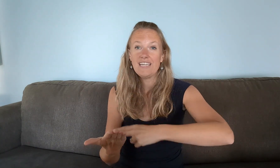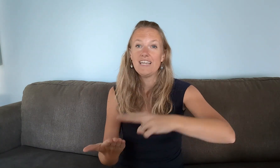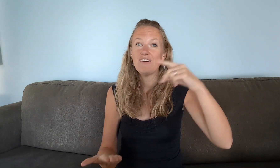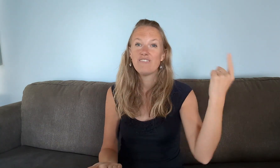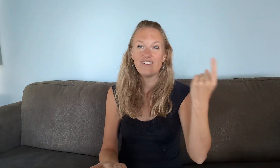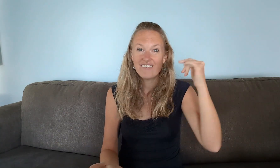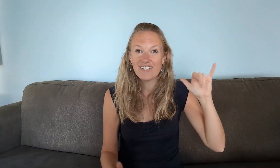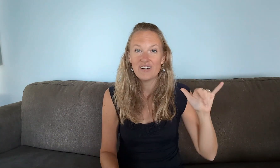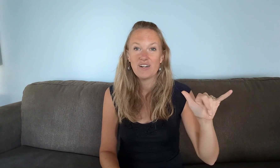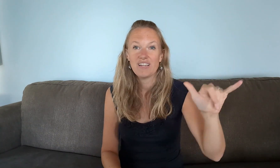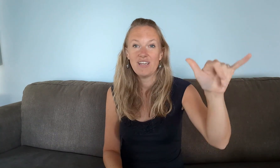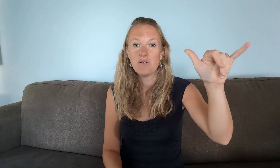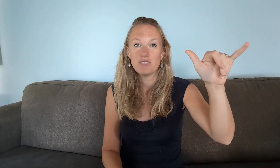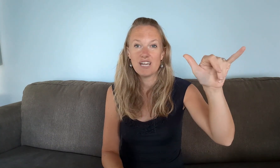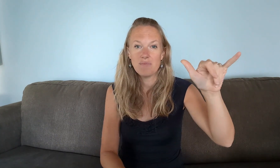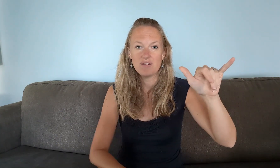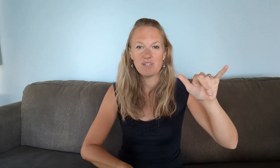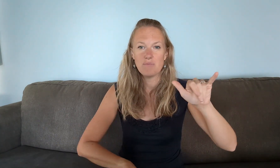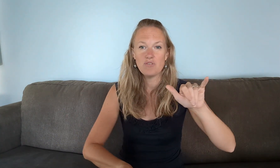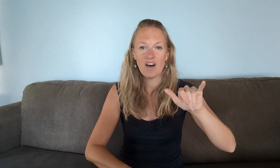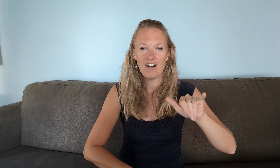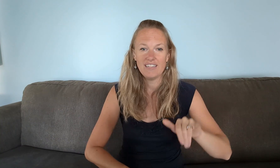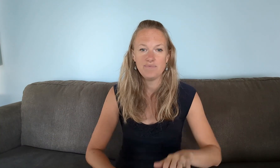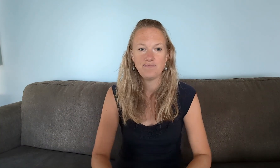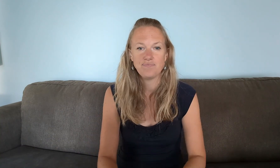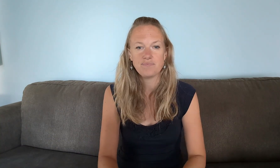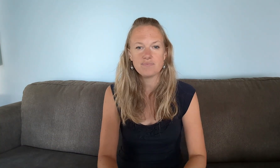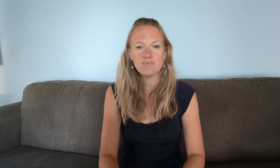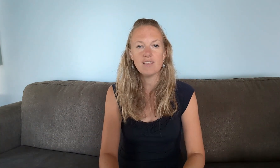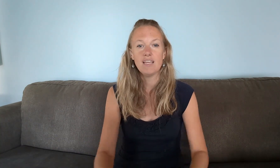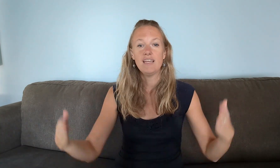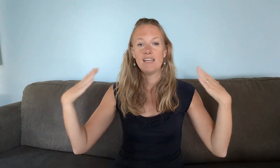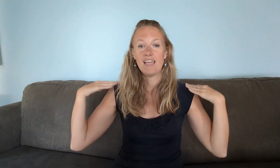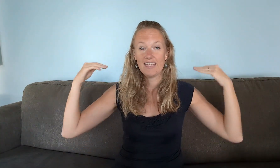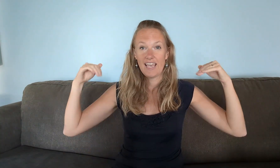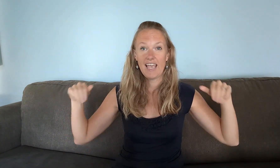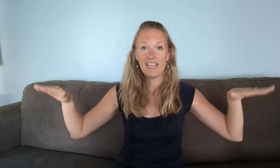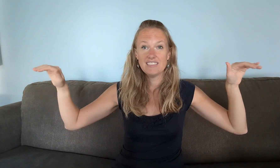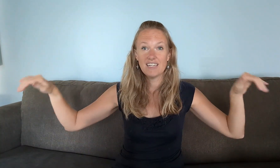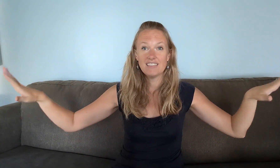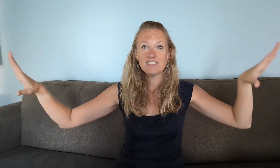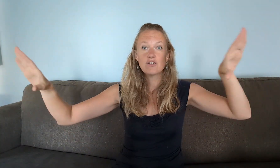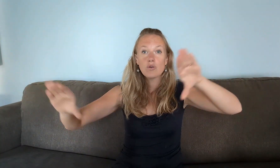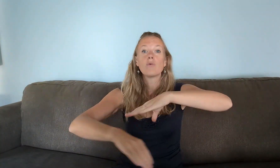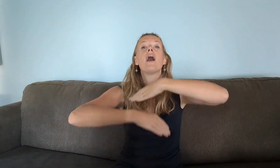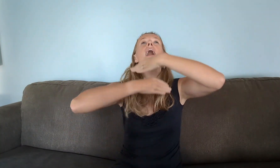holy forever. Okay, one more time, and then we're going to move on. And the angels